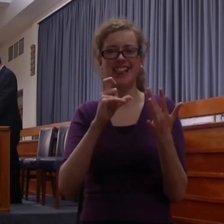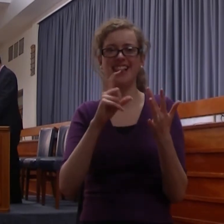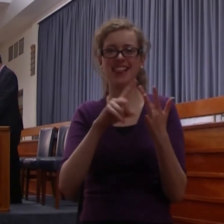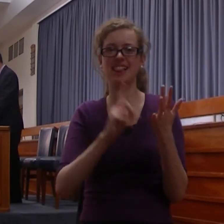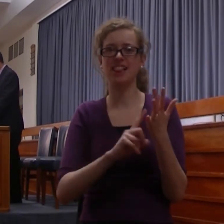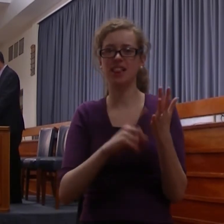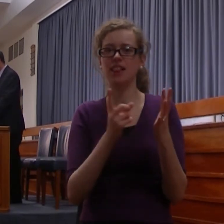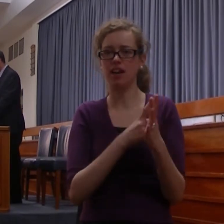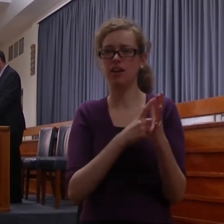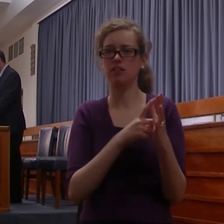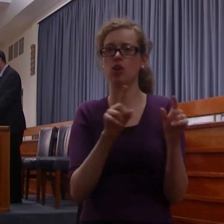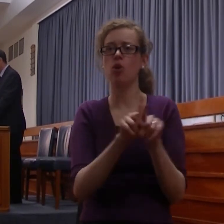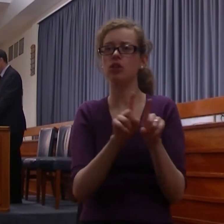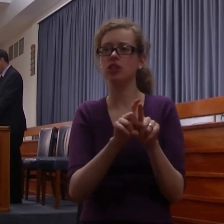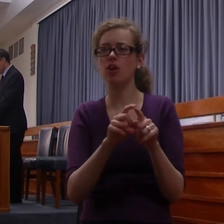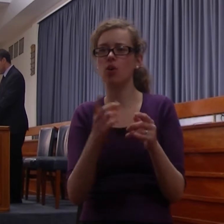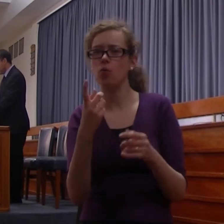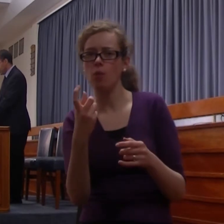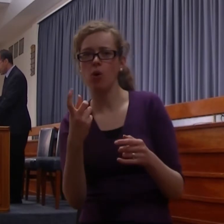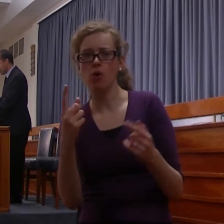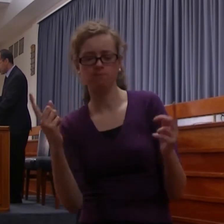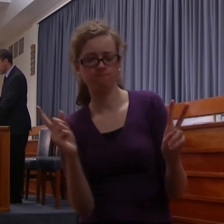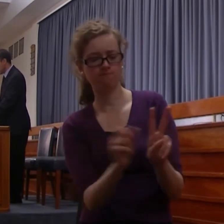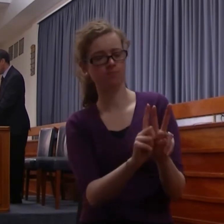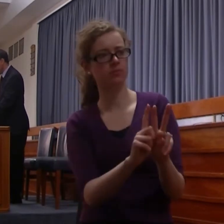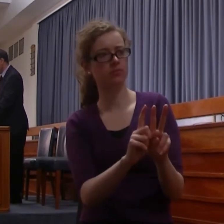Apollos, who also was a very hard worker